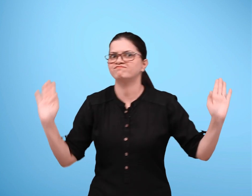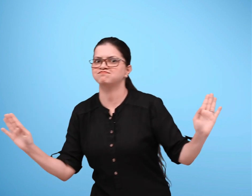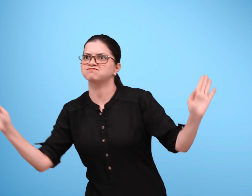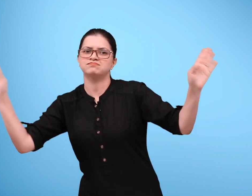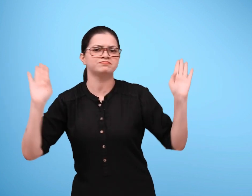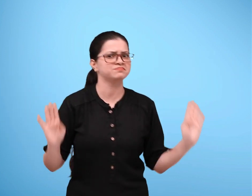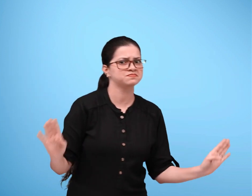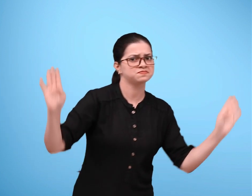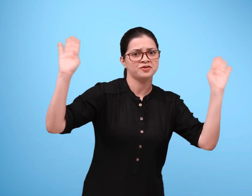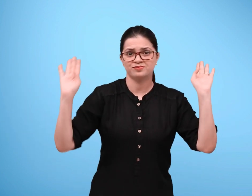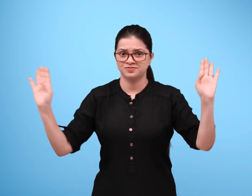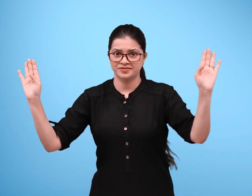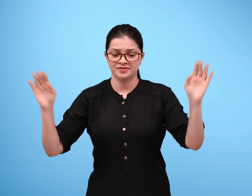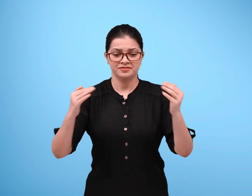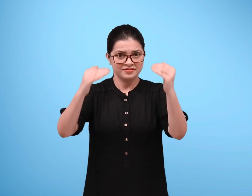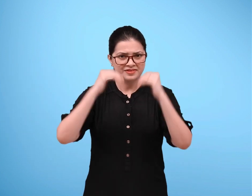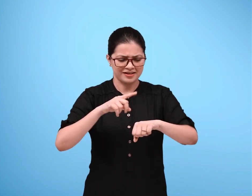seconds hand of the clock,